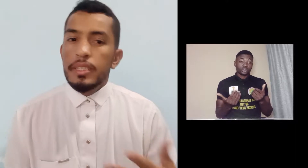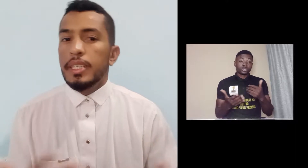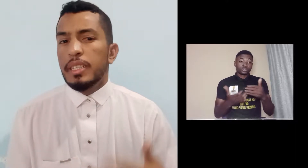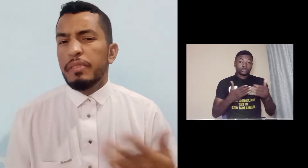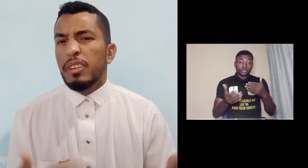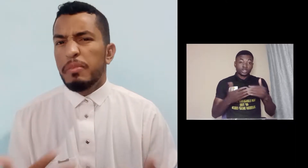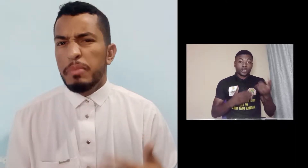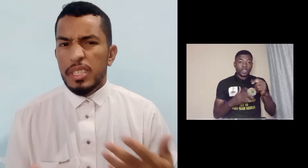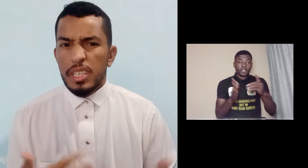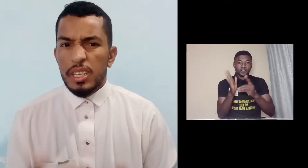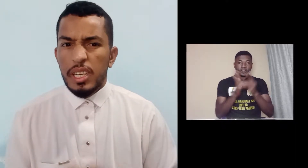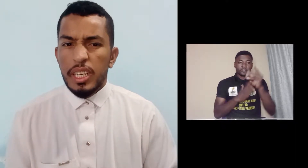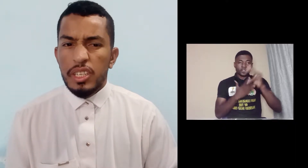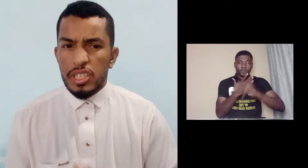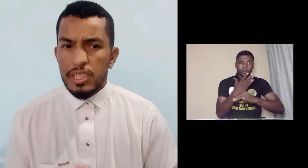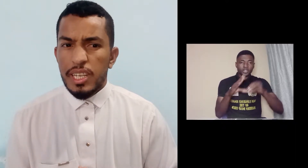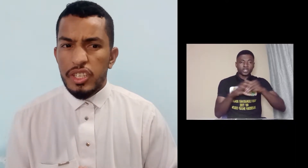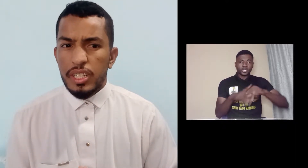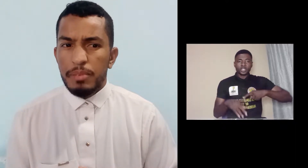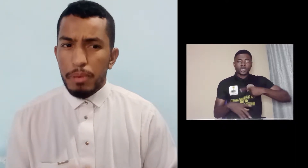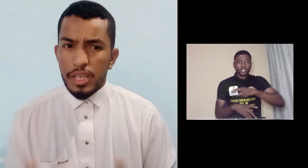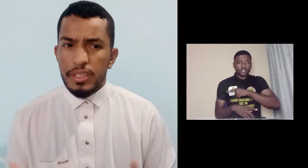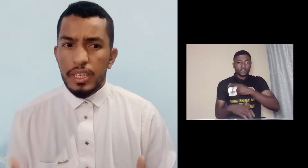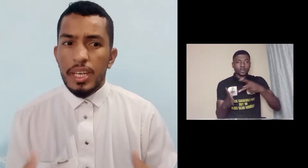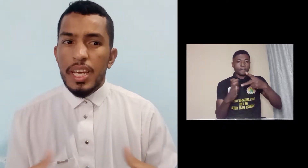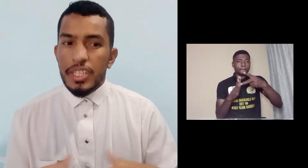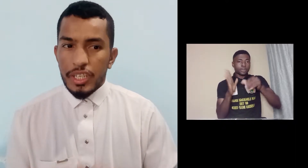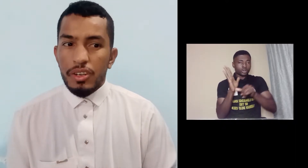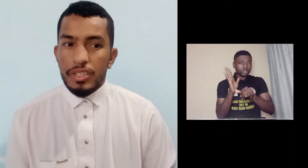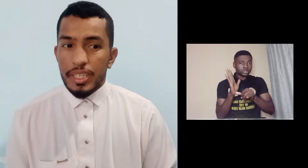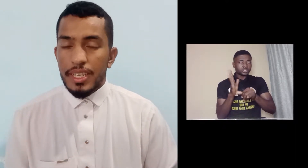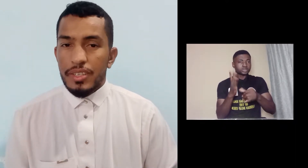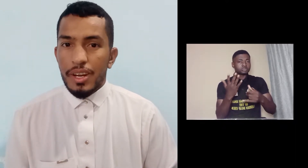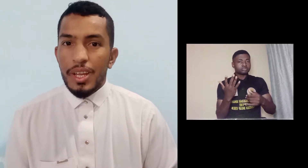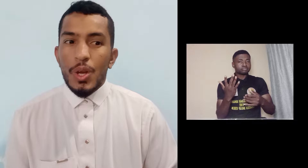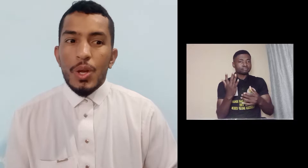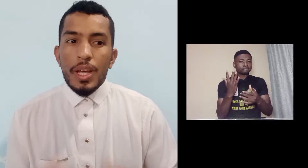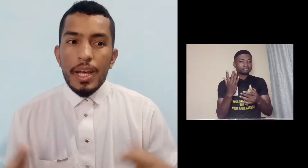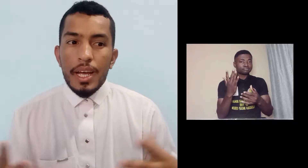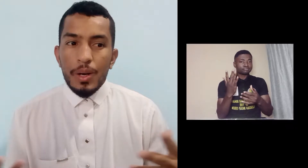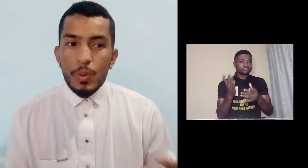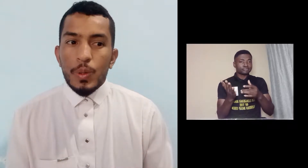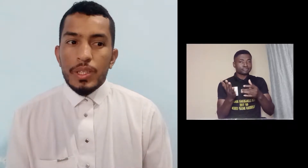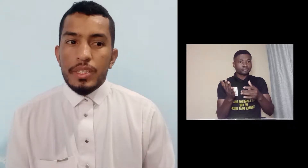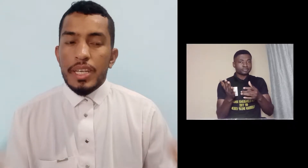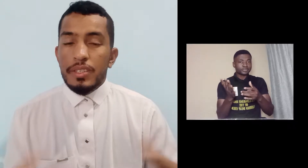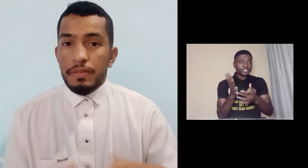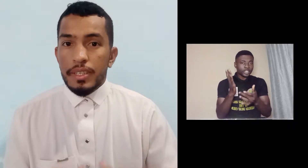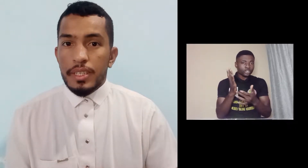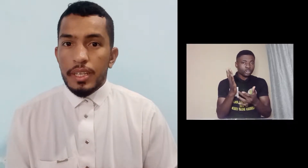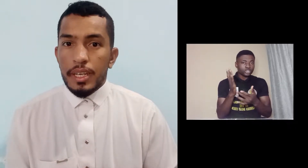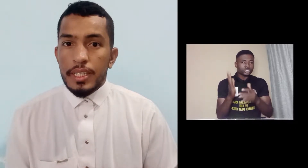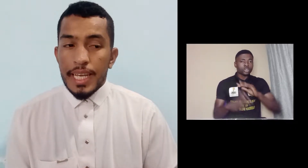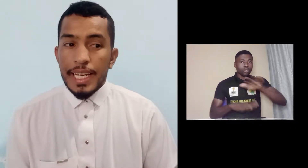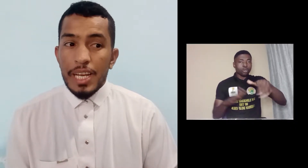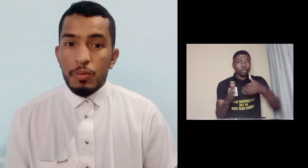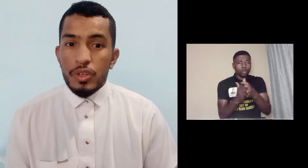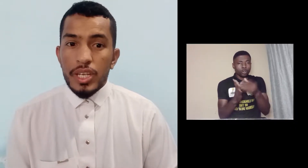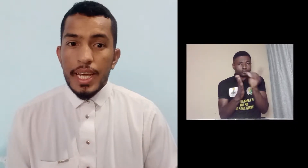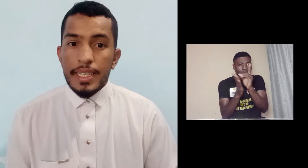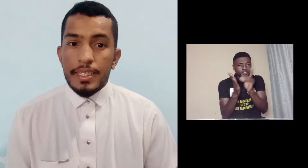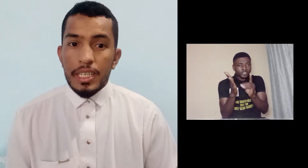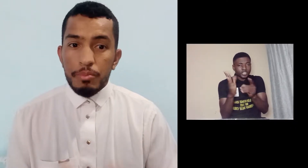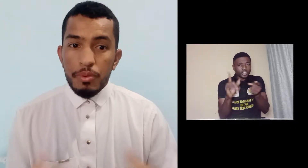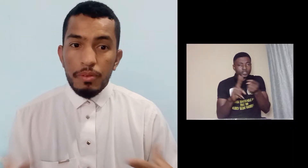Despite the development in legislation, policy, technology, etc., all designed to fit sign